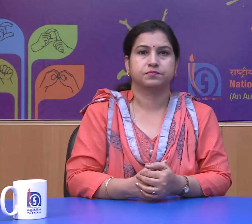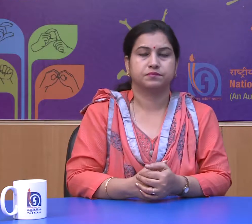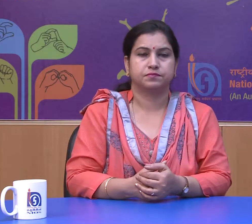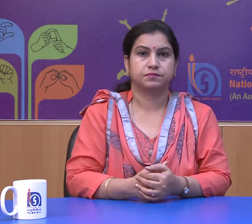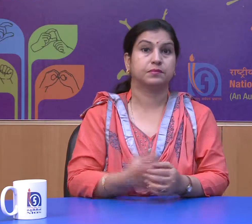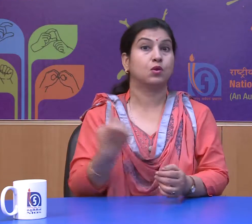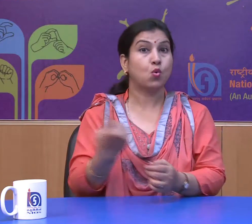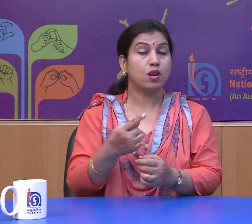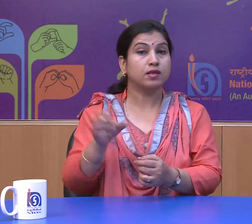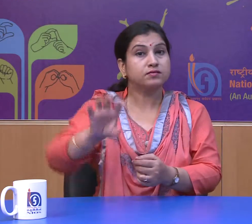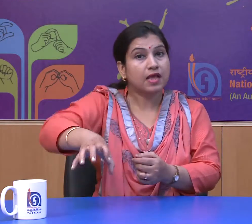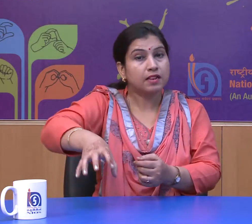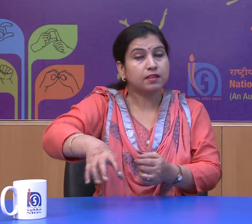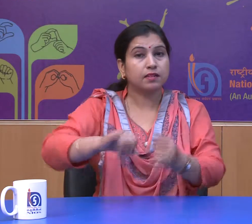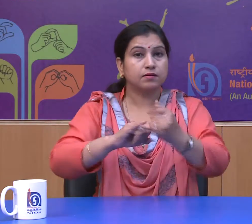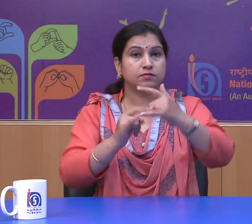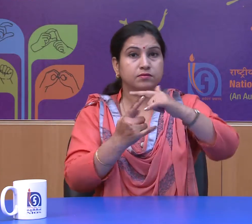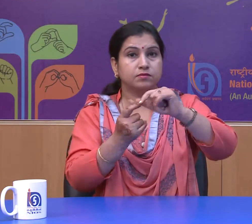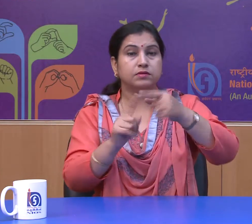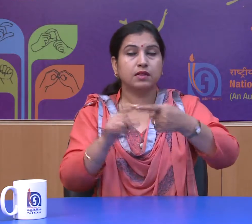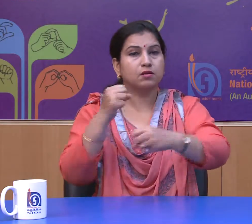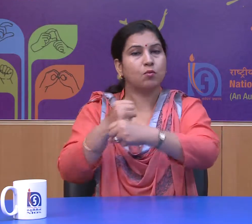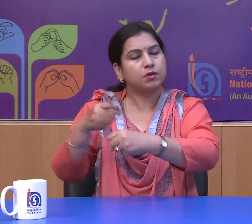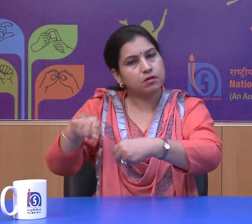Only state government can make rules for it.